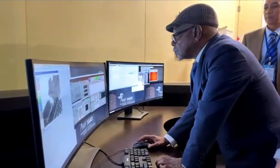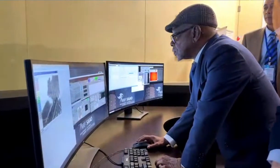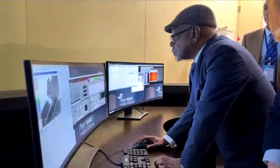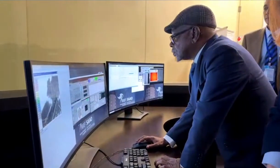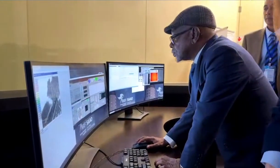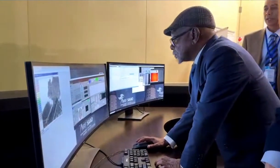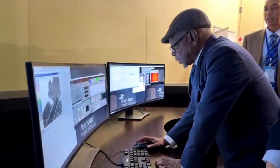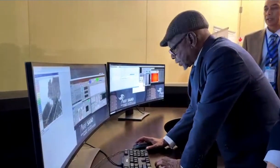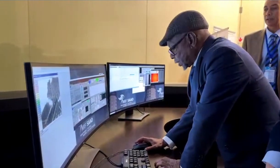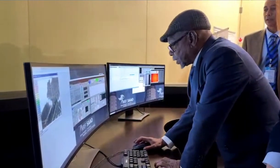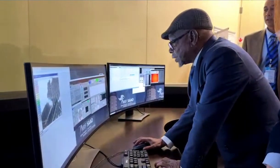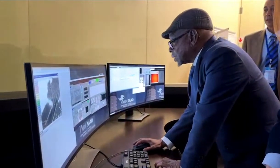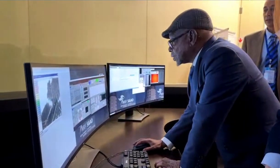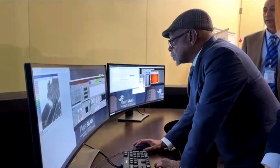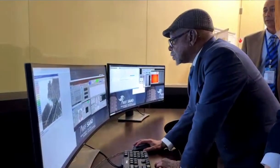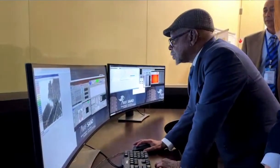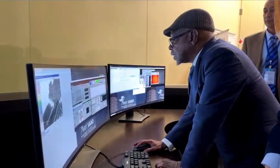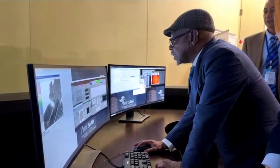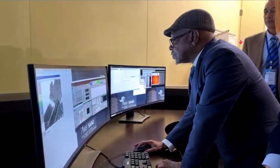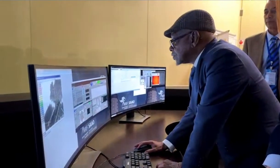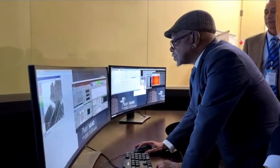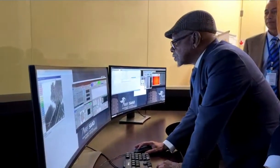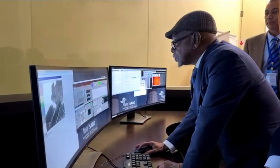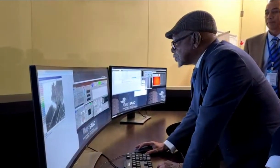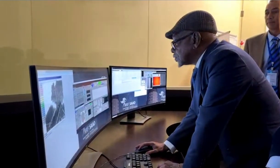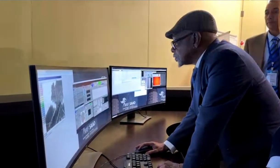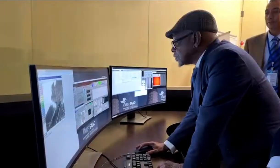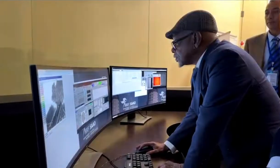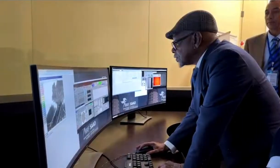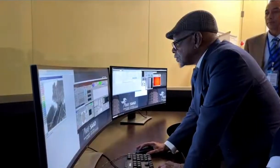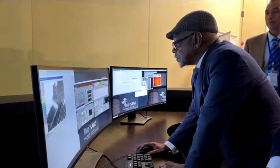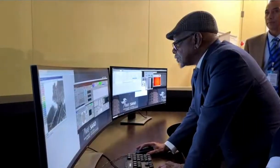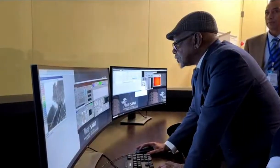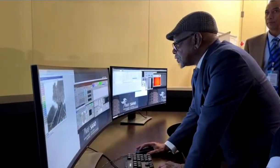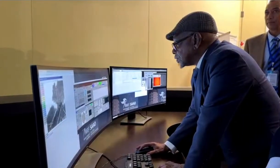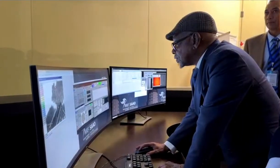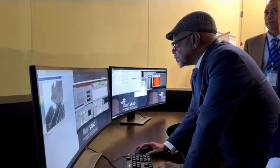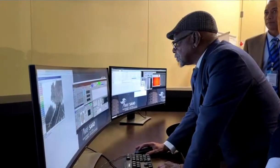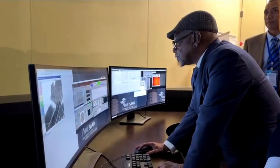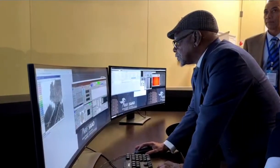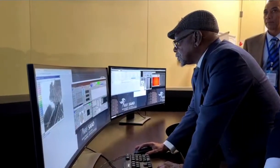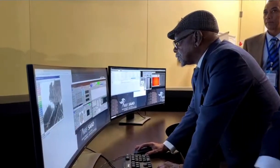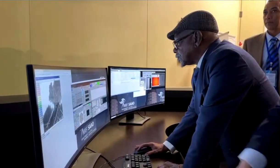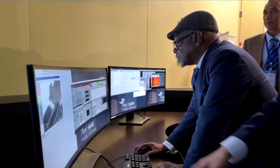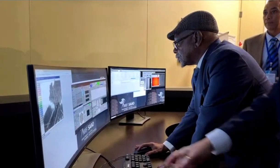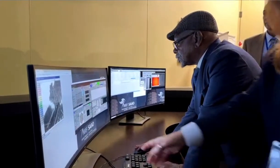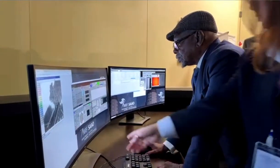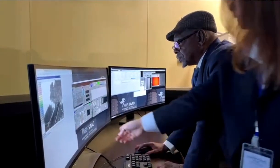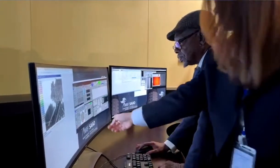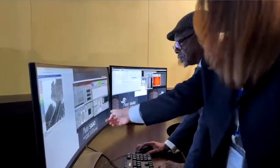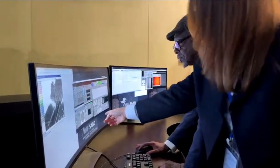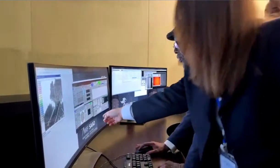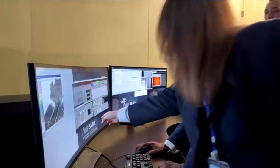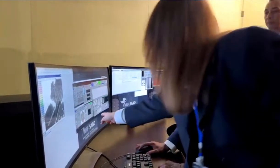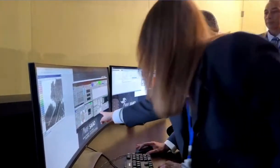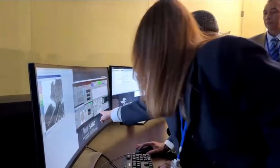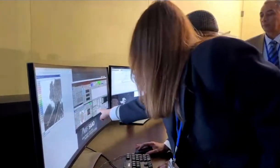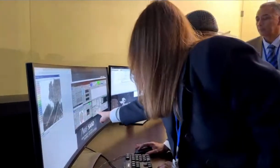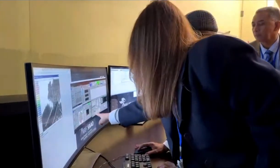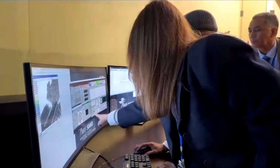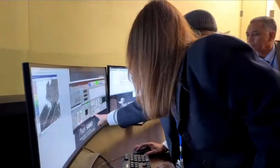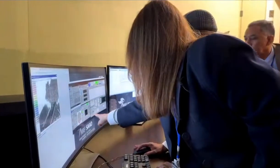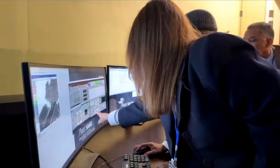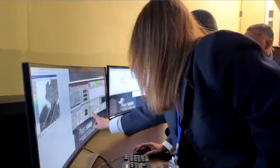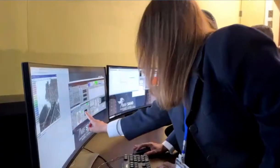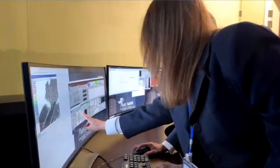So just a normal click. just click Yes. on the left. Yeah, normal. Yeah. And now that this